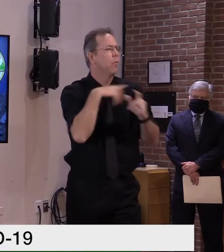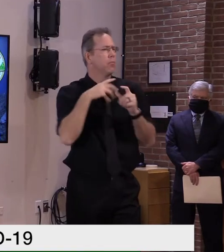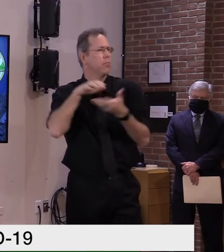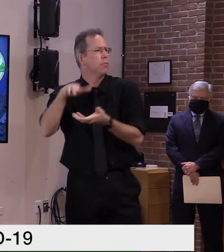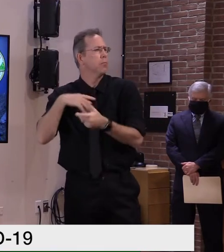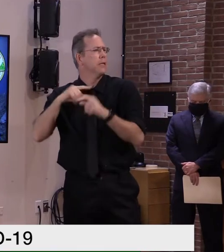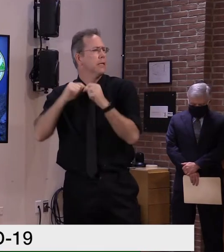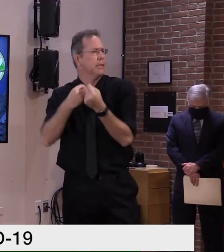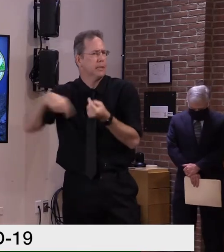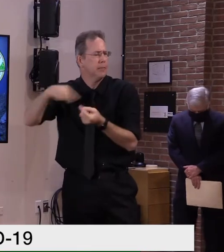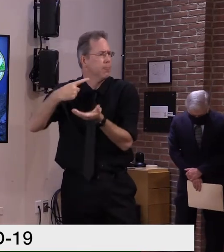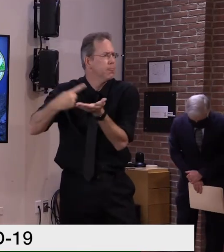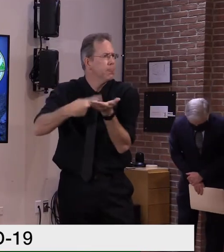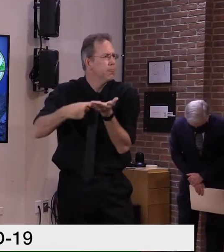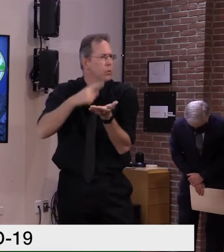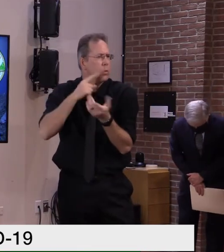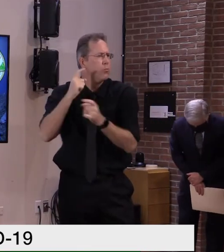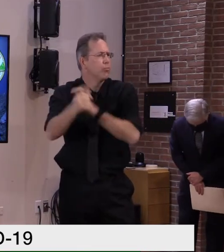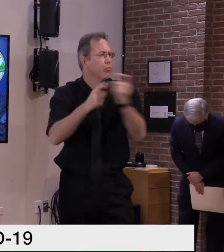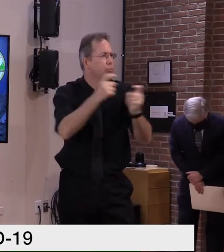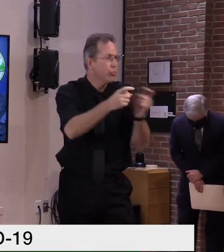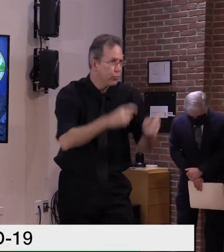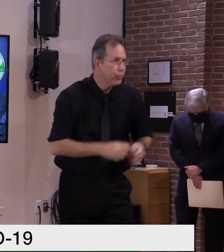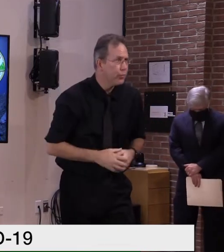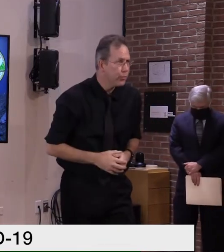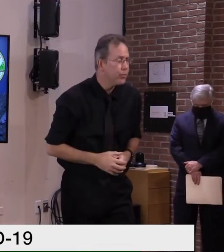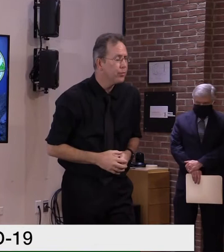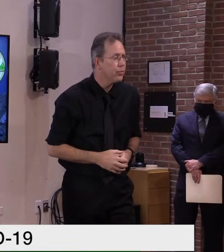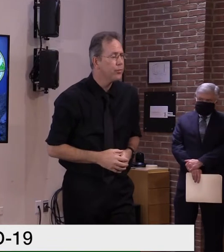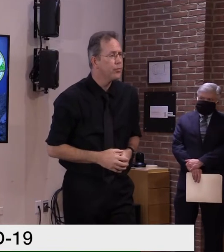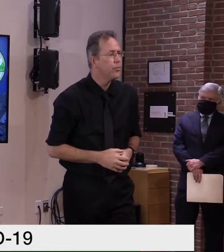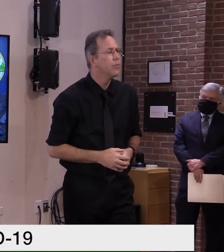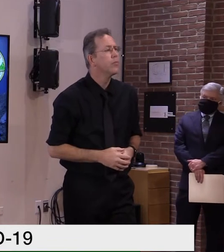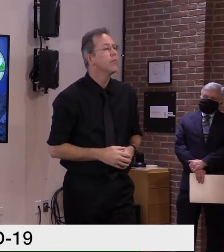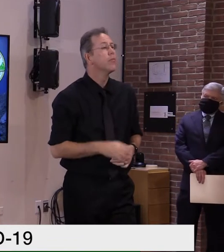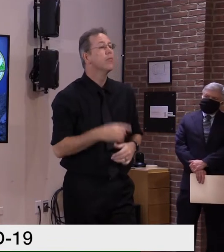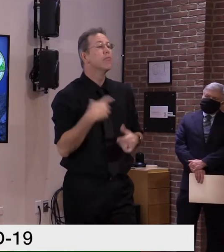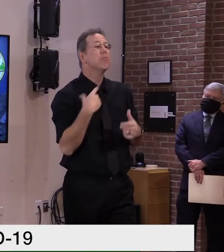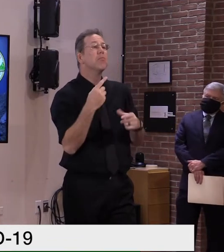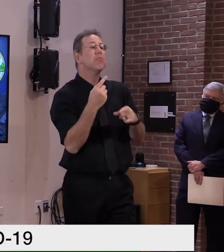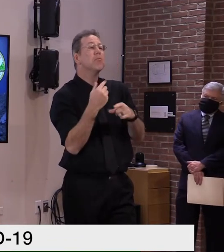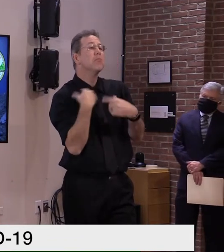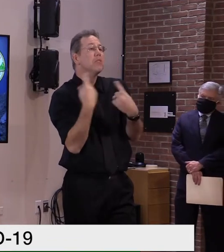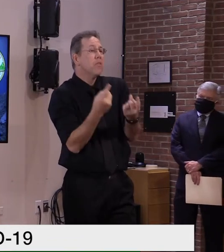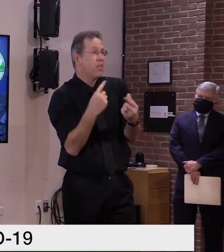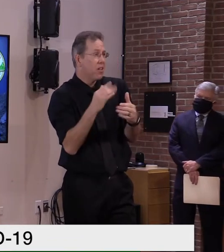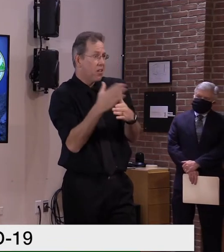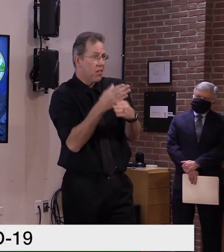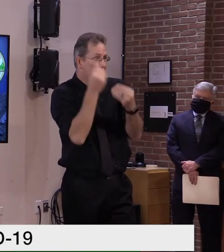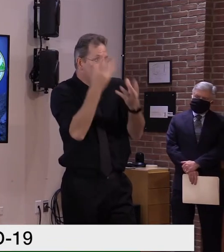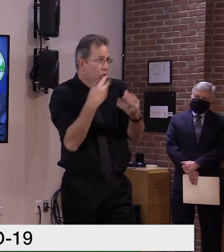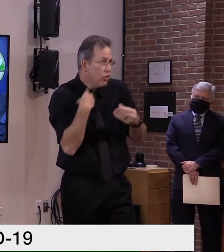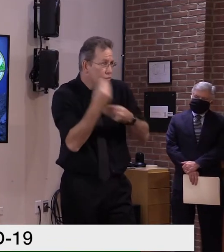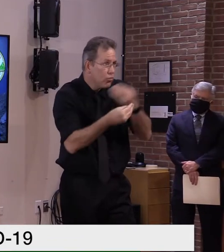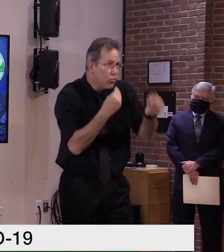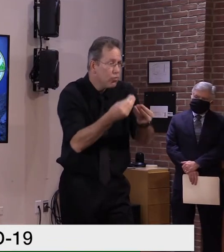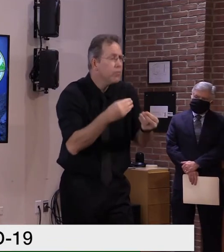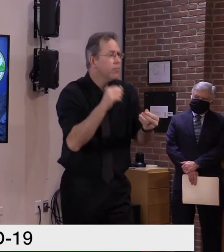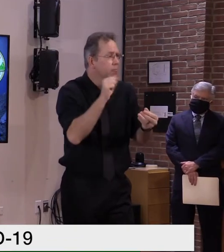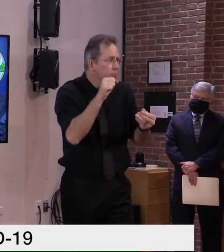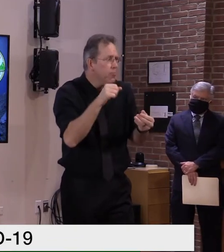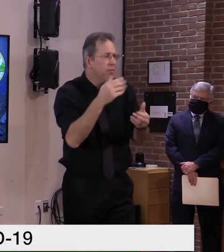government. I share all of this because even when we face some of the toughest challenges since